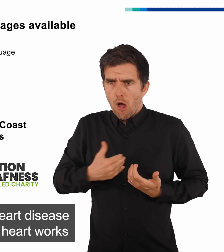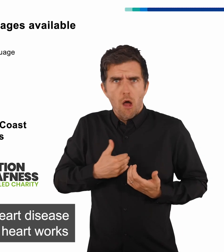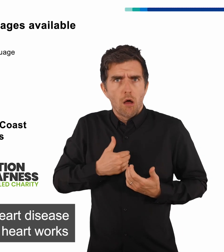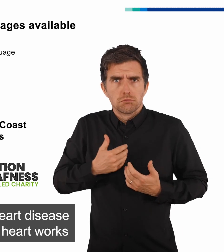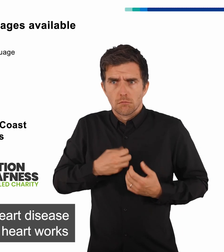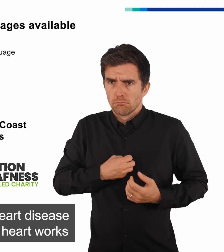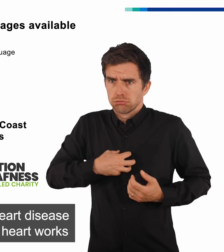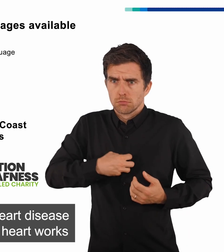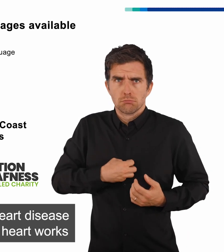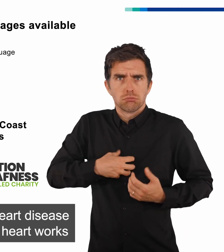understanding your medicines.